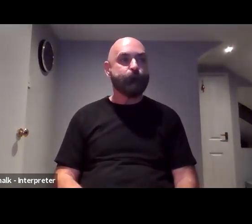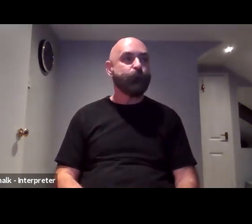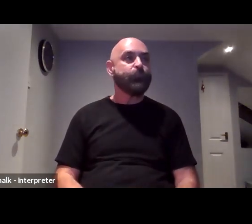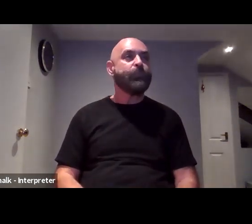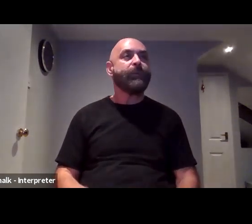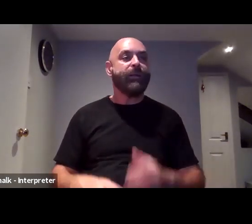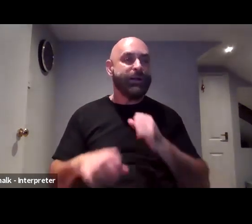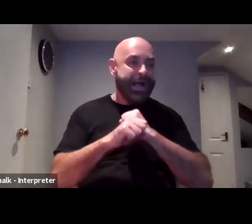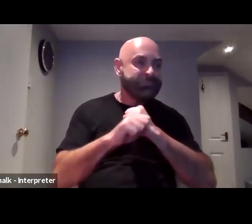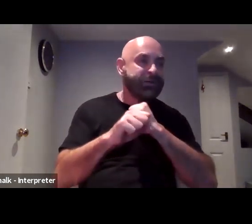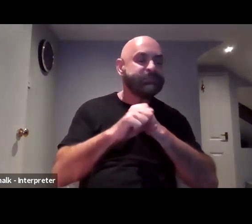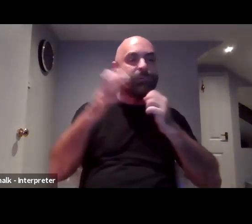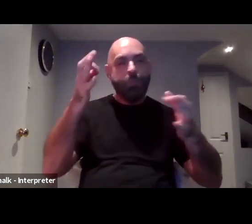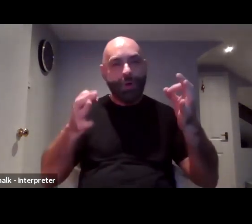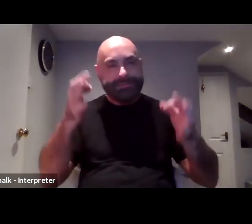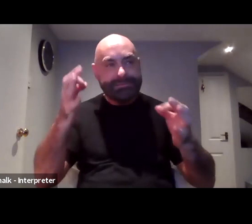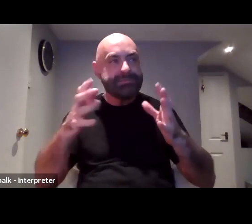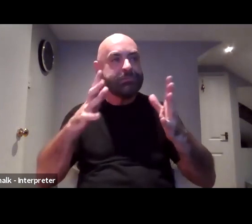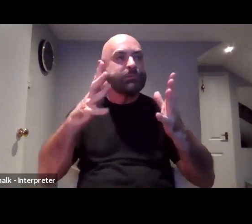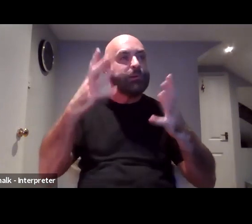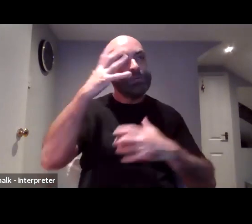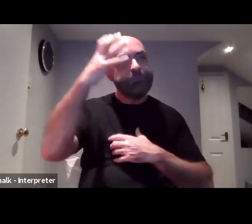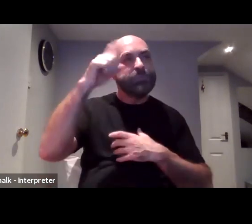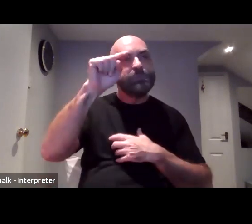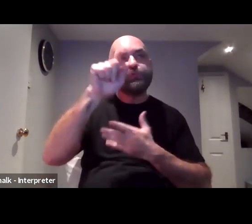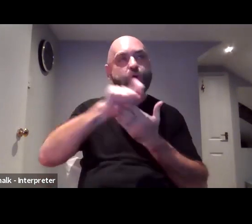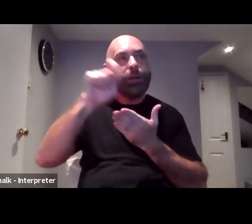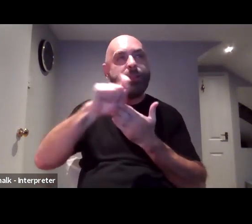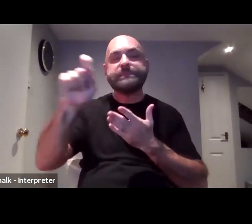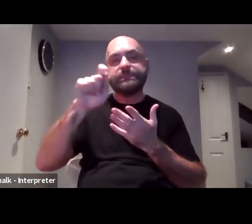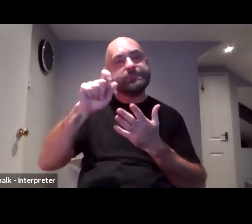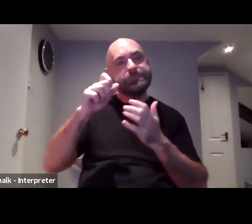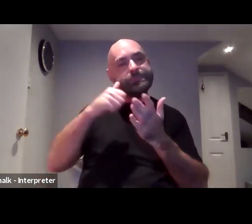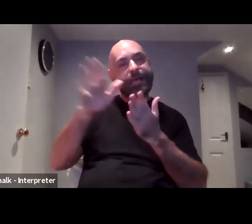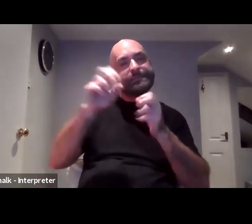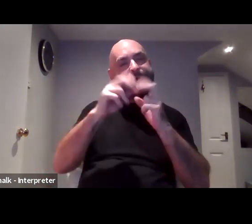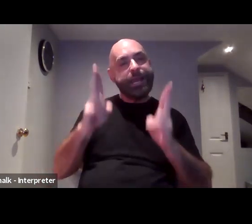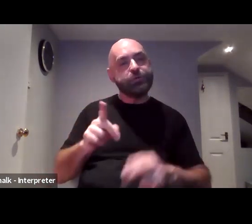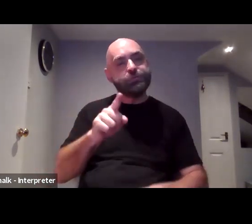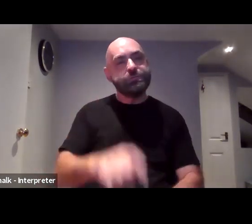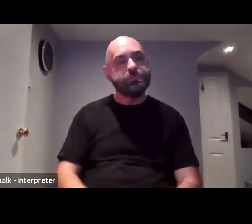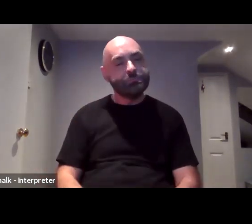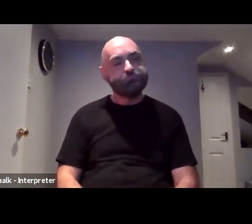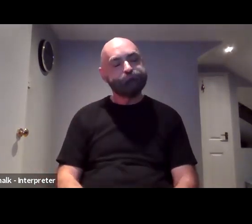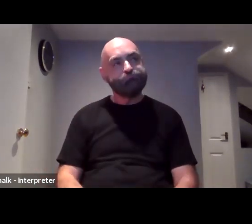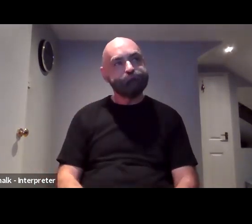advertising executives, politicians generally, government ministers, journalists, and estate agents.